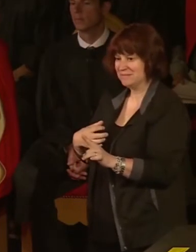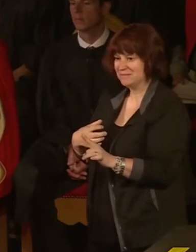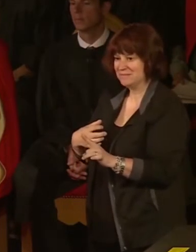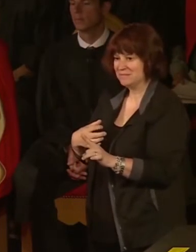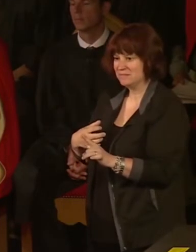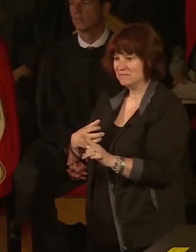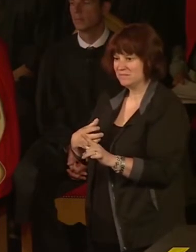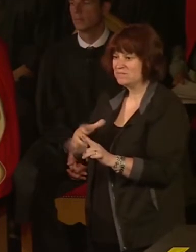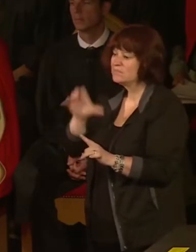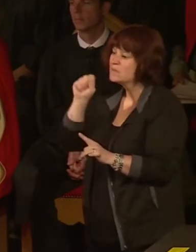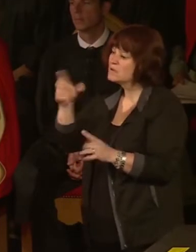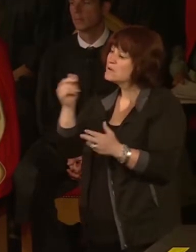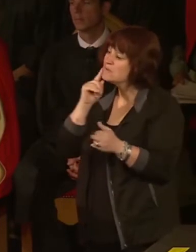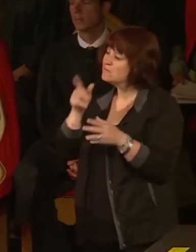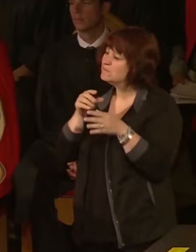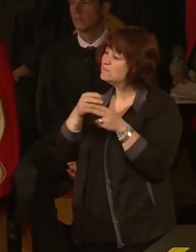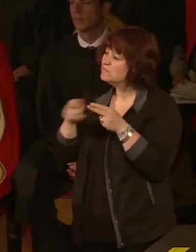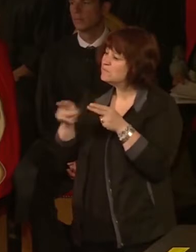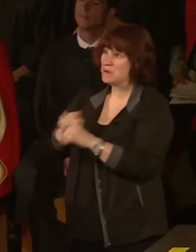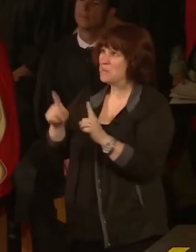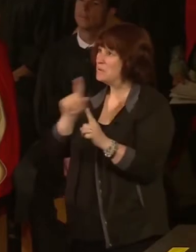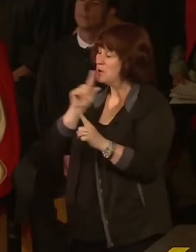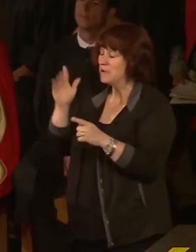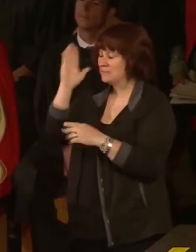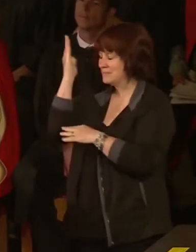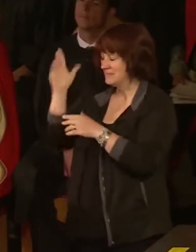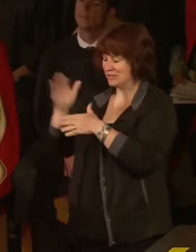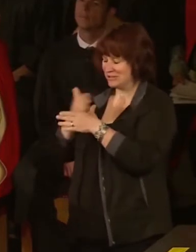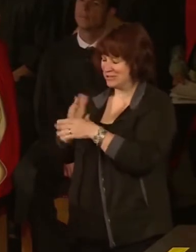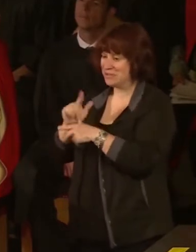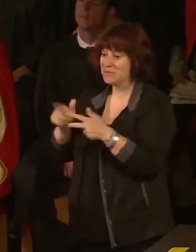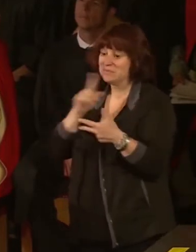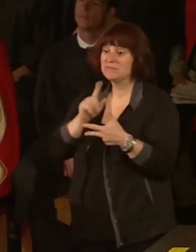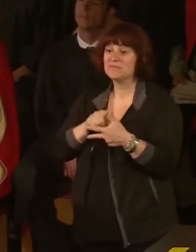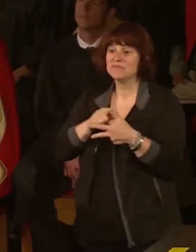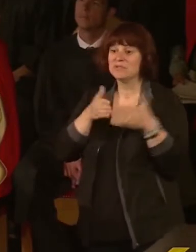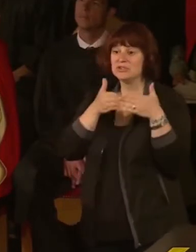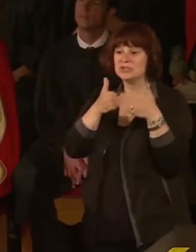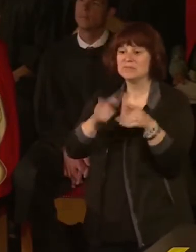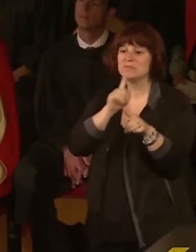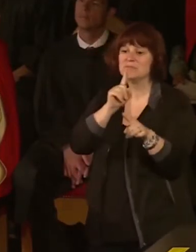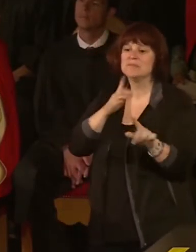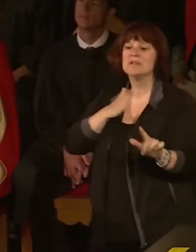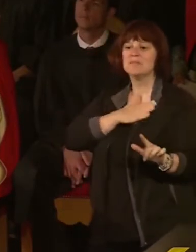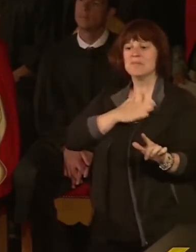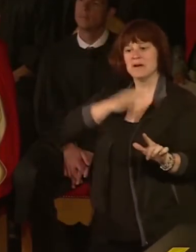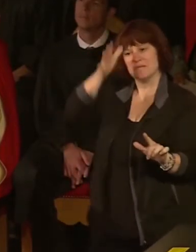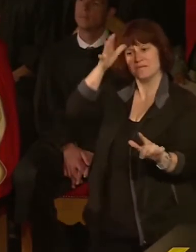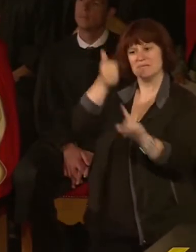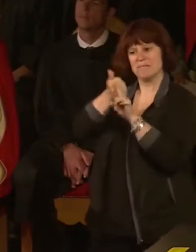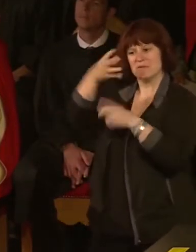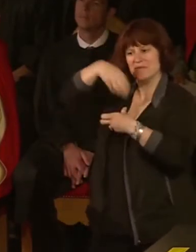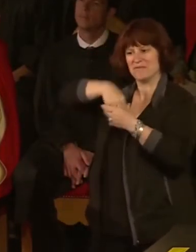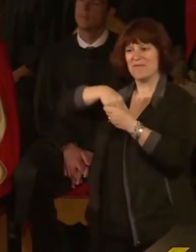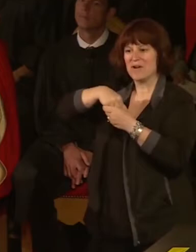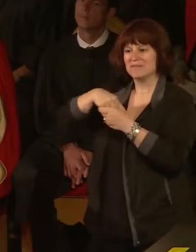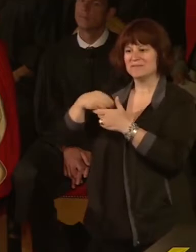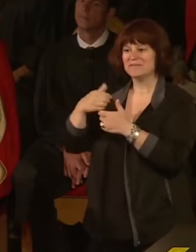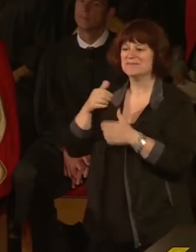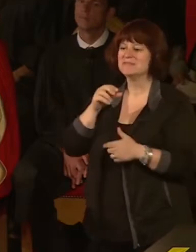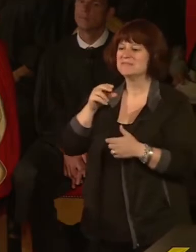say just a few words this morning in 3 acts. Act 1, ships. My dad was a surgeon lieutenant in the Navy, and I'm so glad